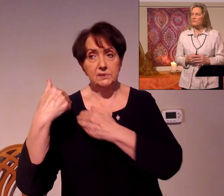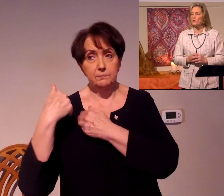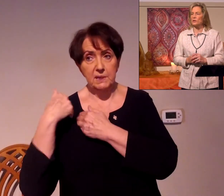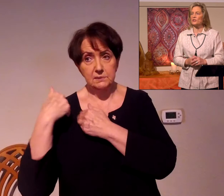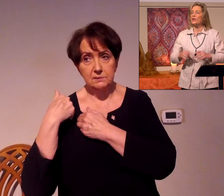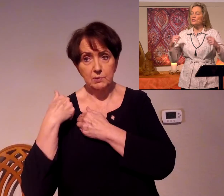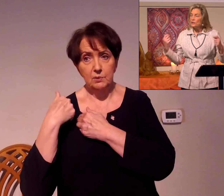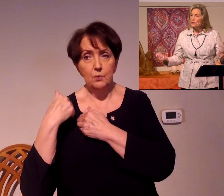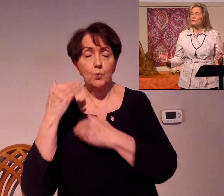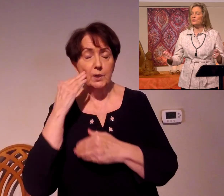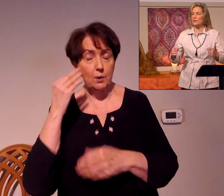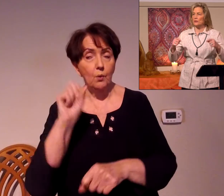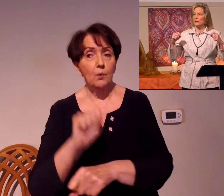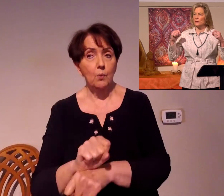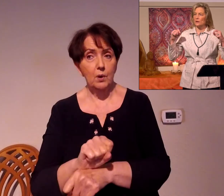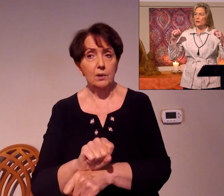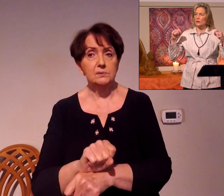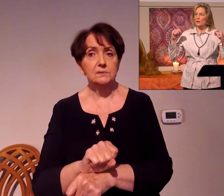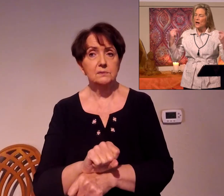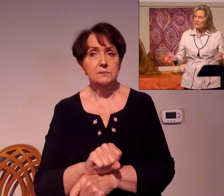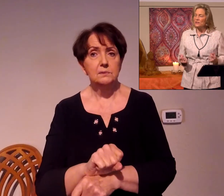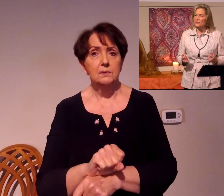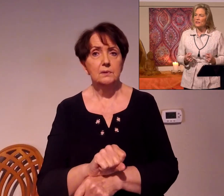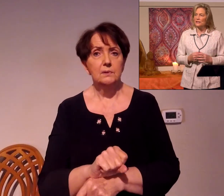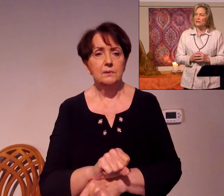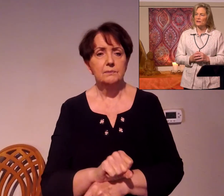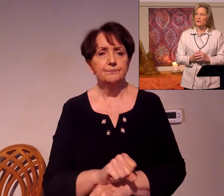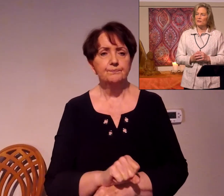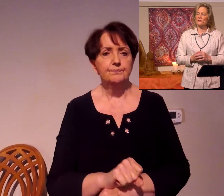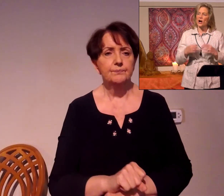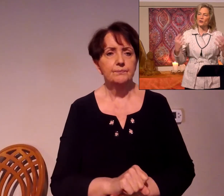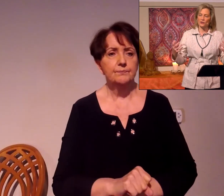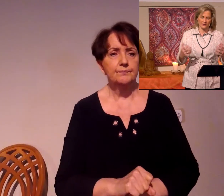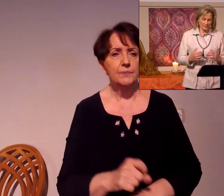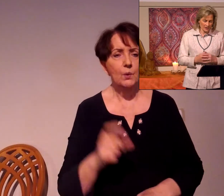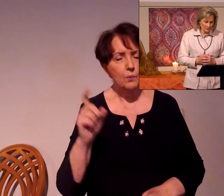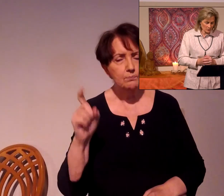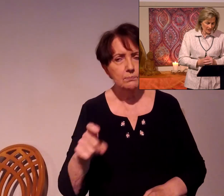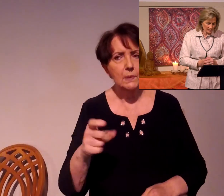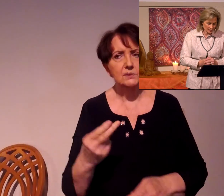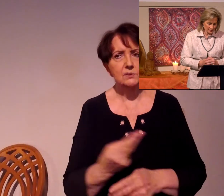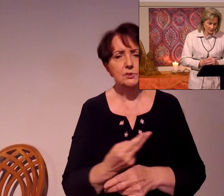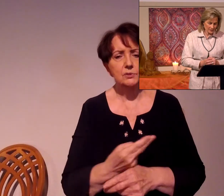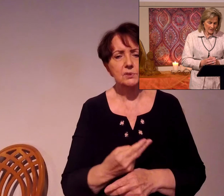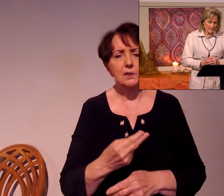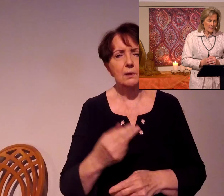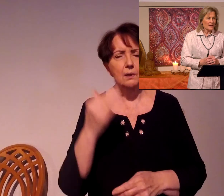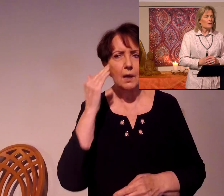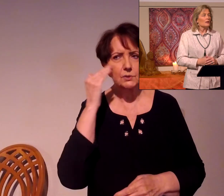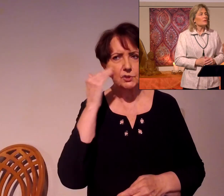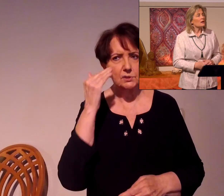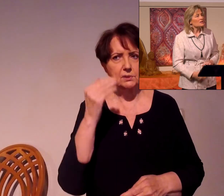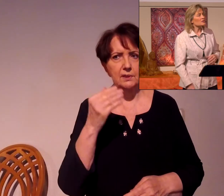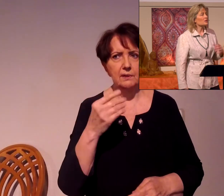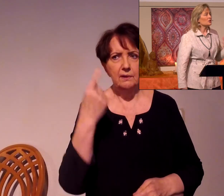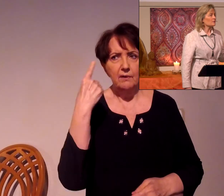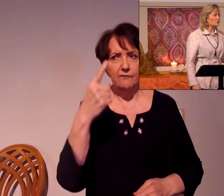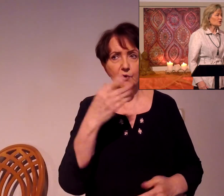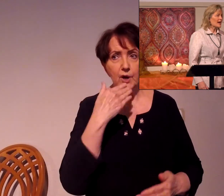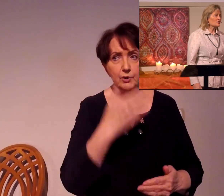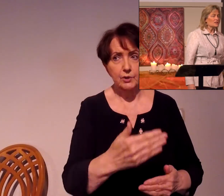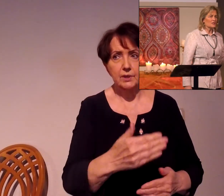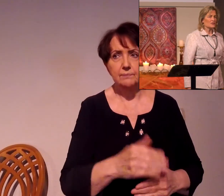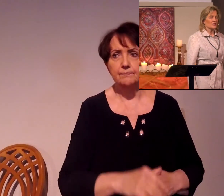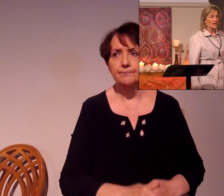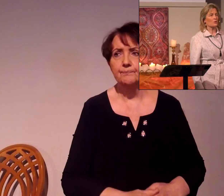know this stuff works to use it consciously for our good and for everyone else's. Because the